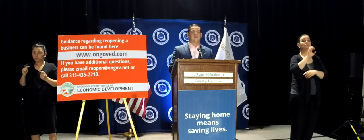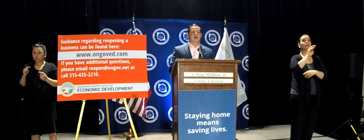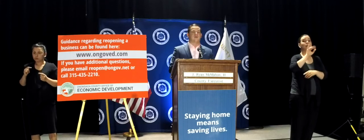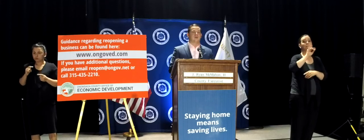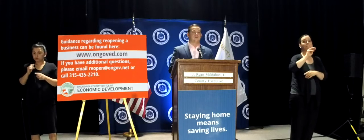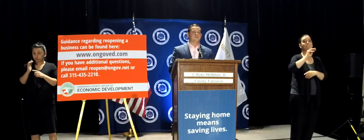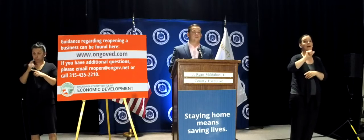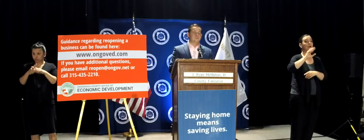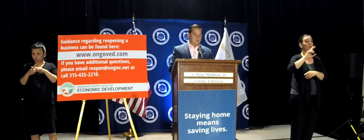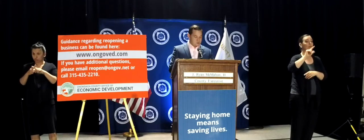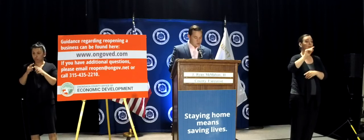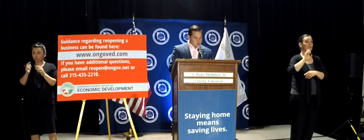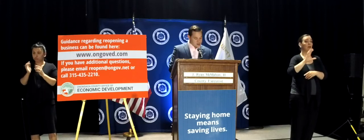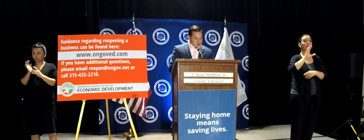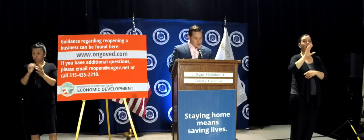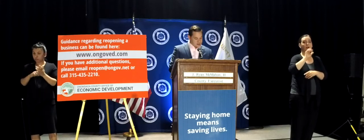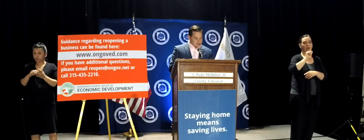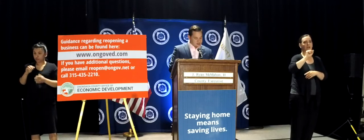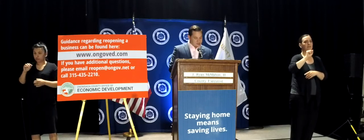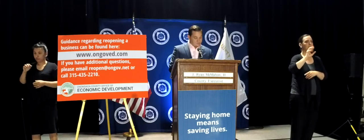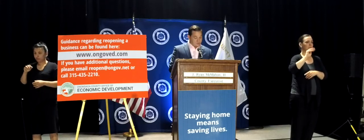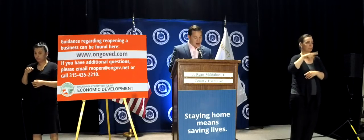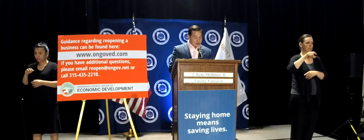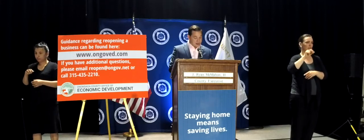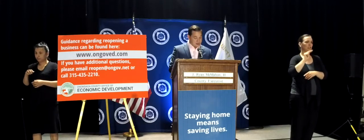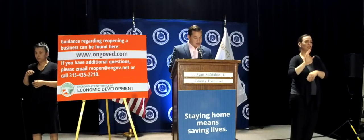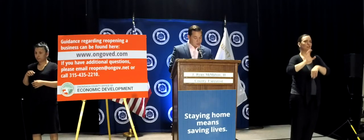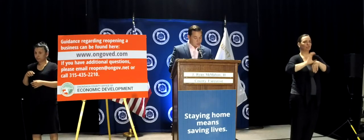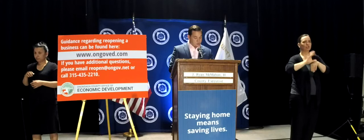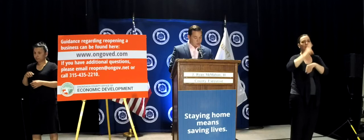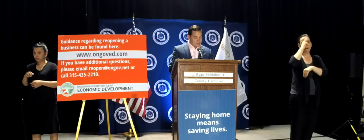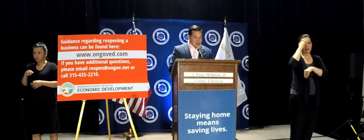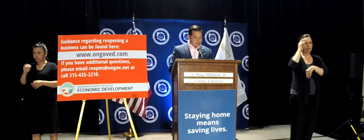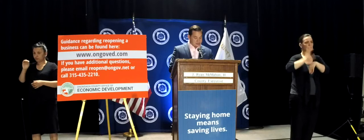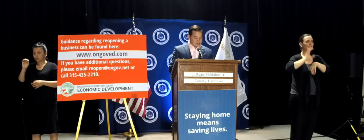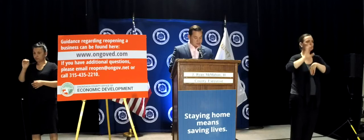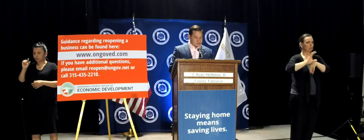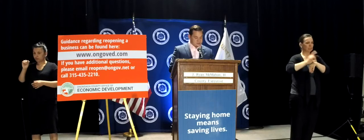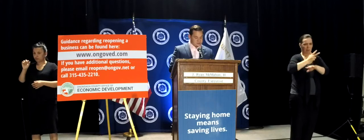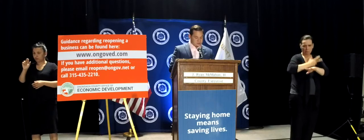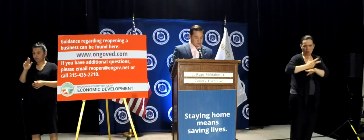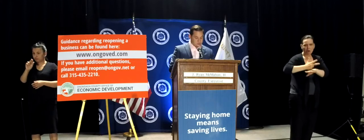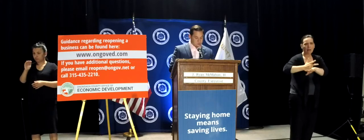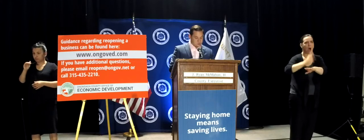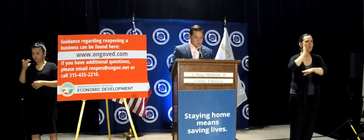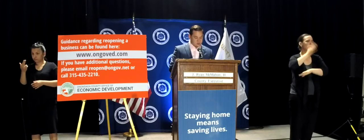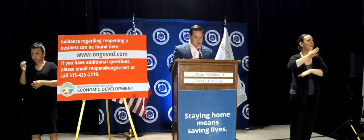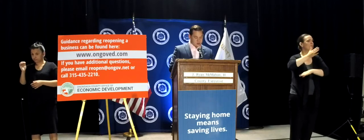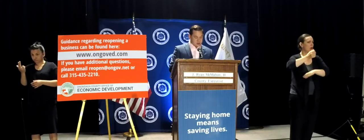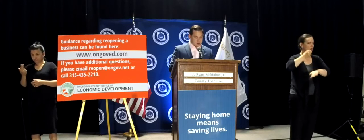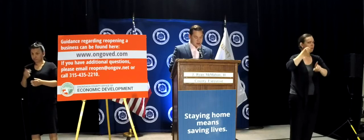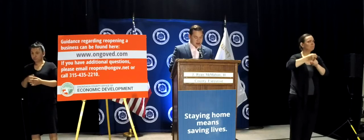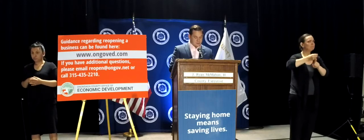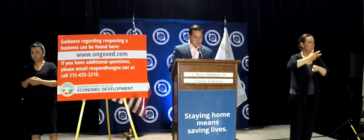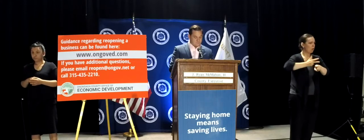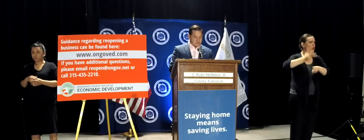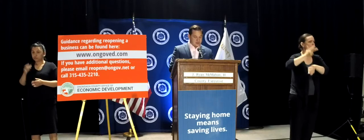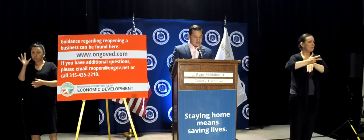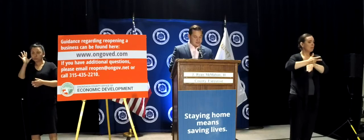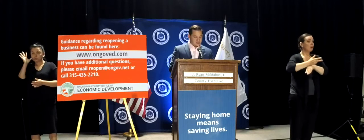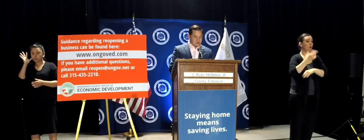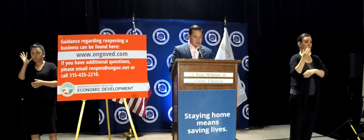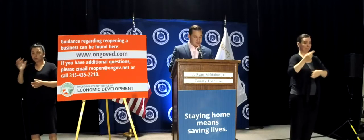lot in Fayetteville. And then Friday, we are back in the city of Syracuse